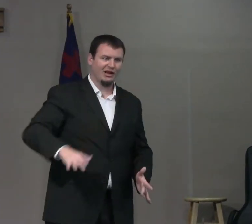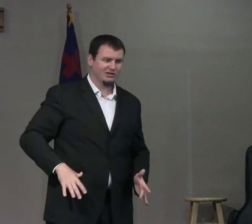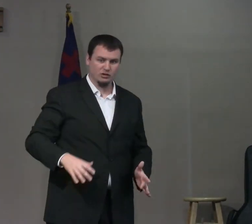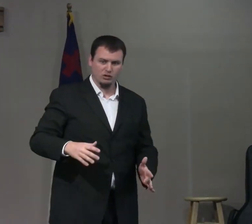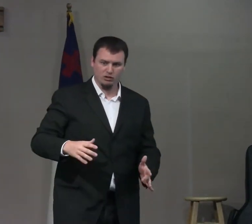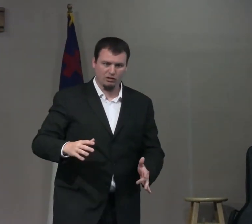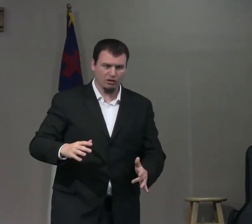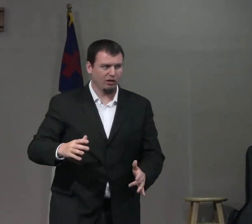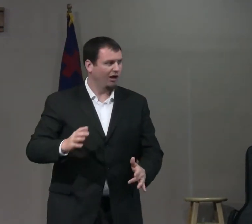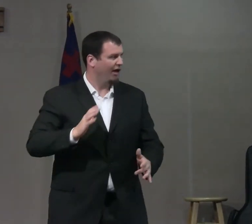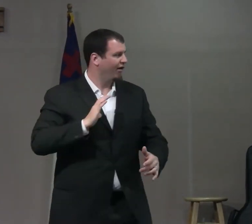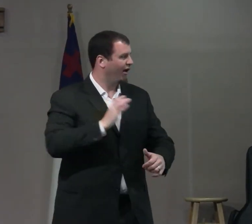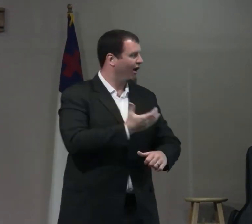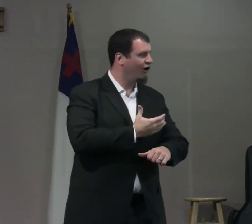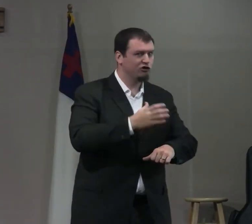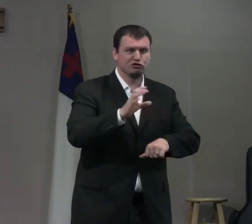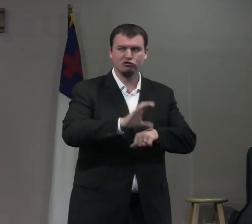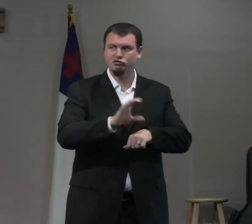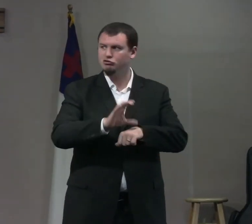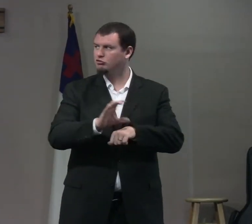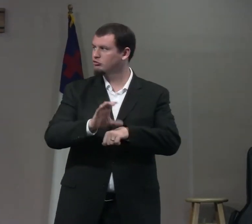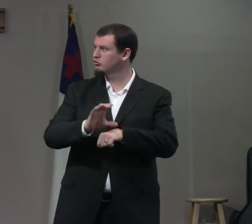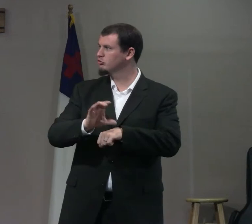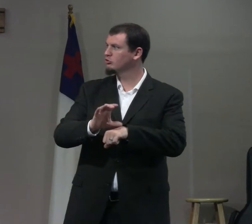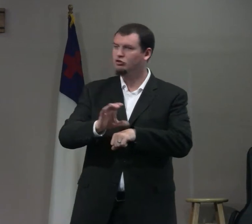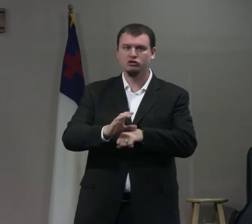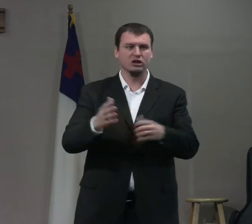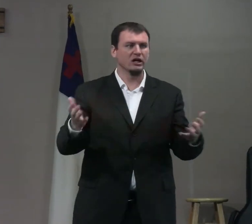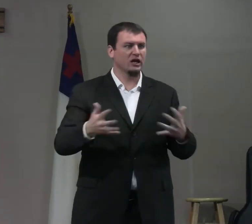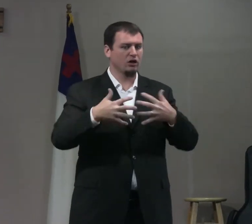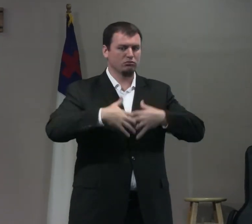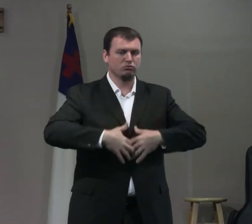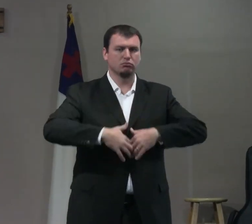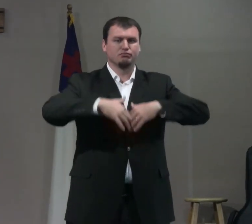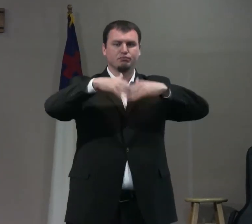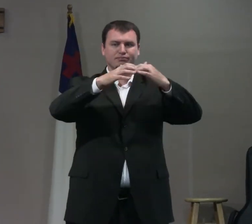We're representing God, our church, this church.